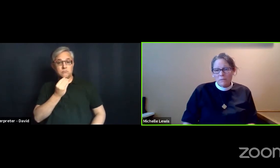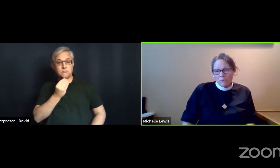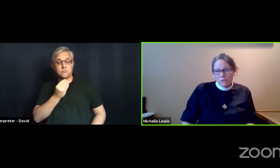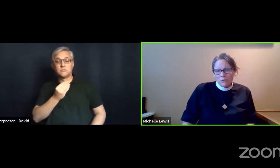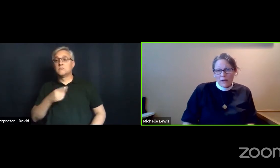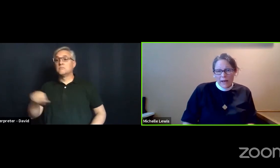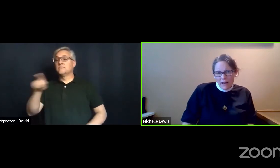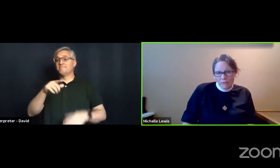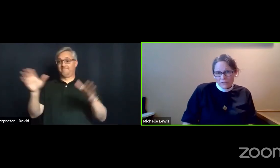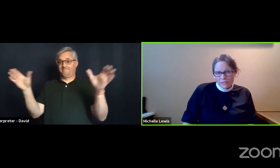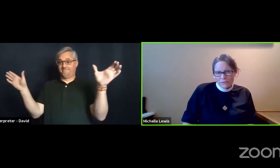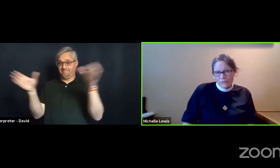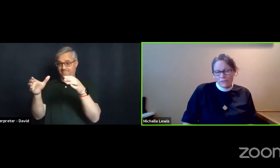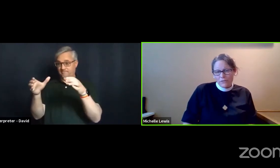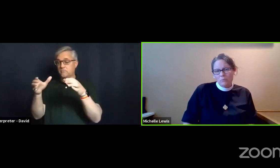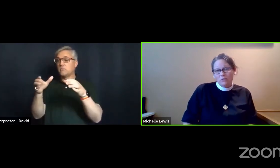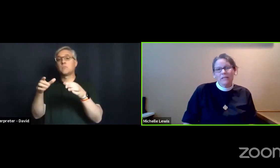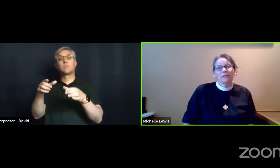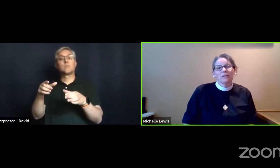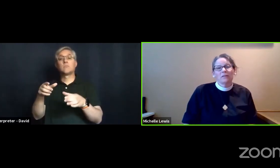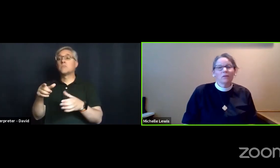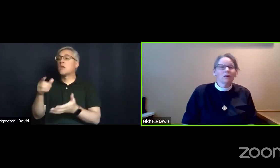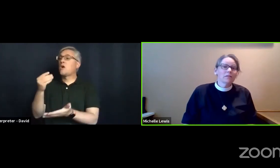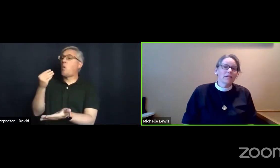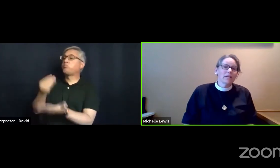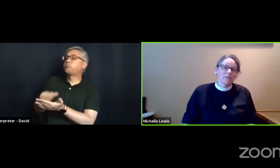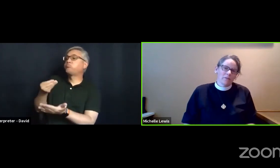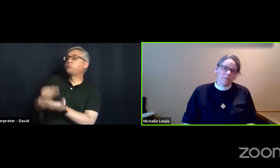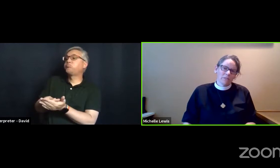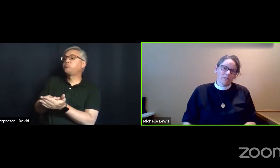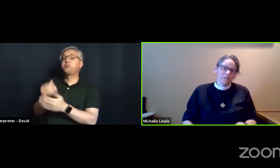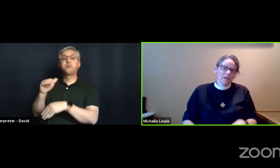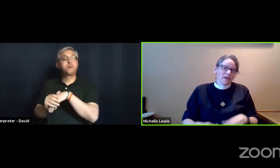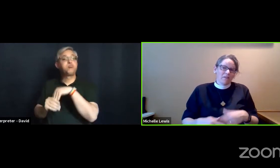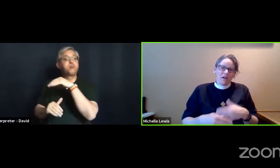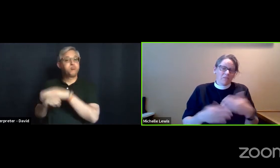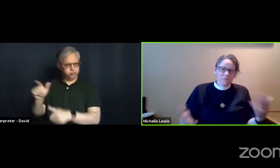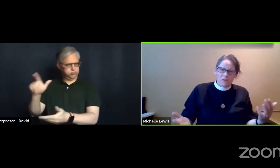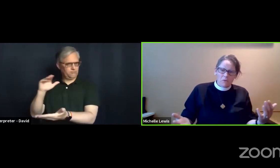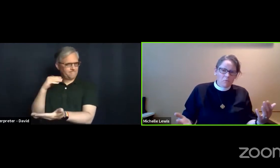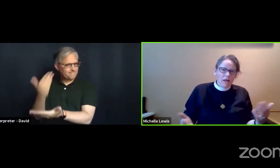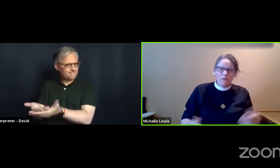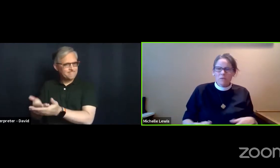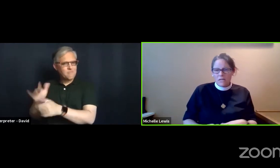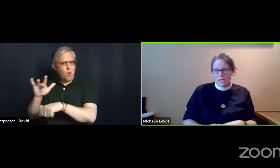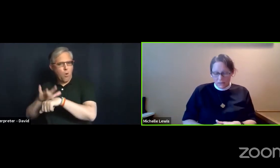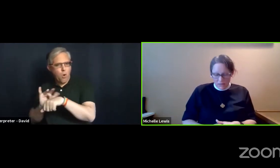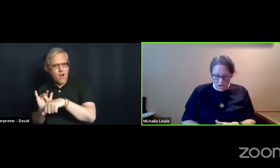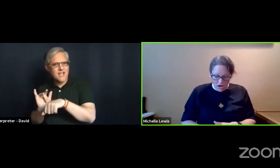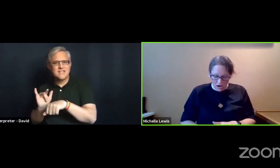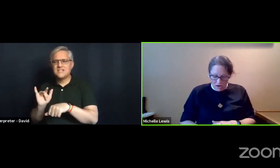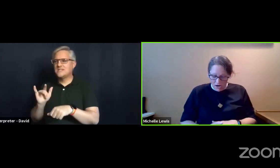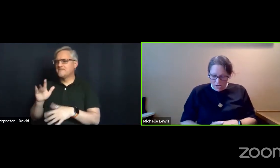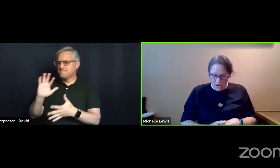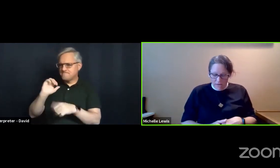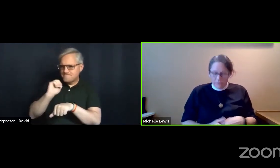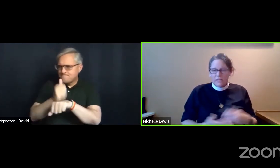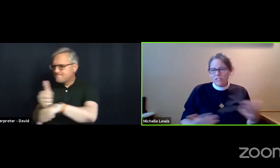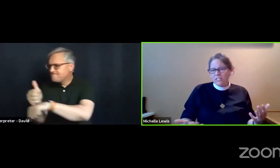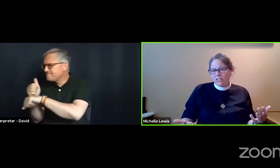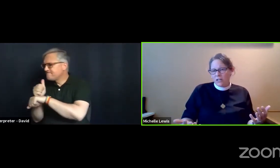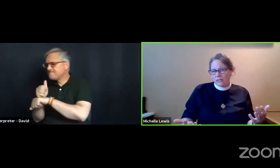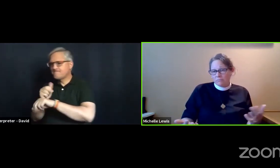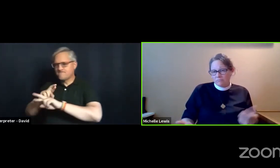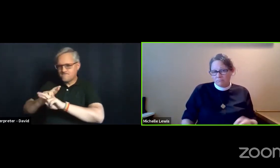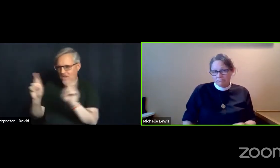The people who have resources are able to get there early, and they're able to have everything ready when they get there, and they